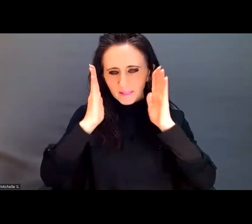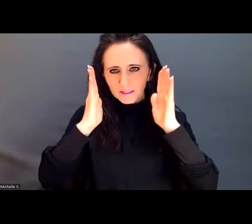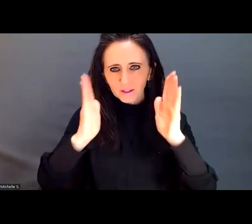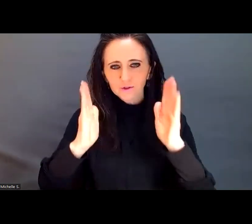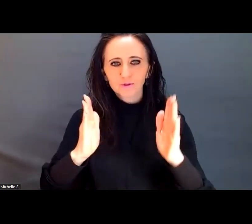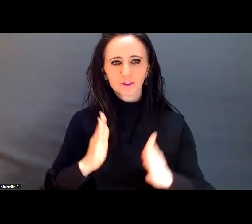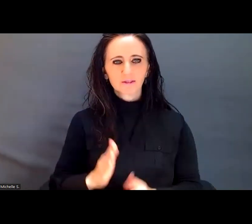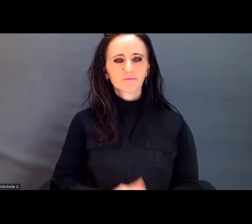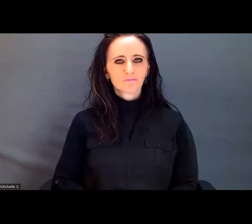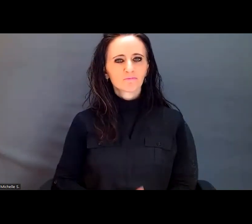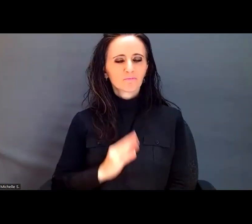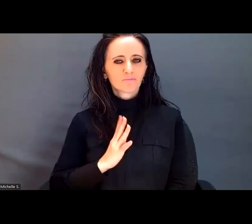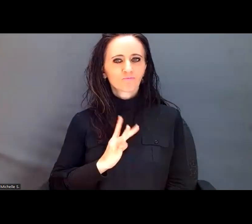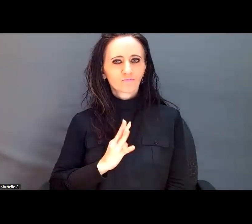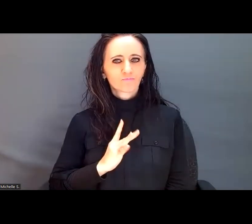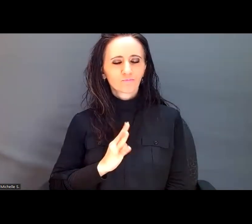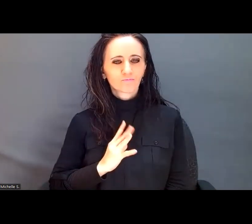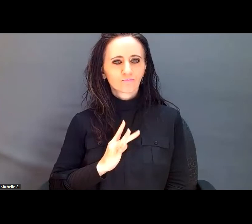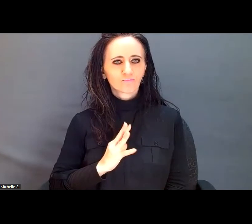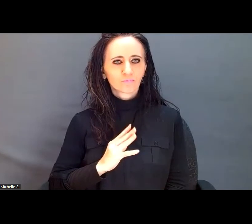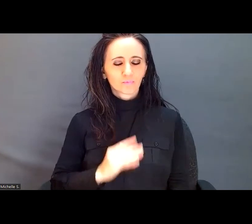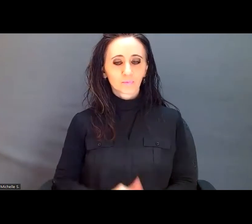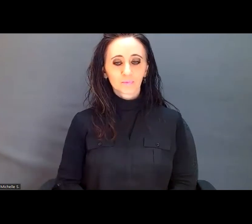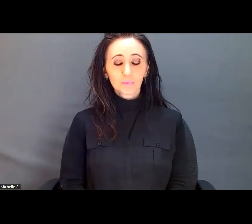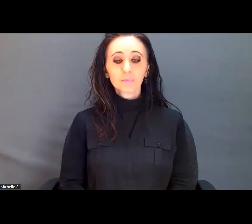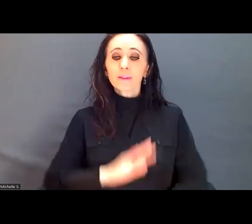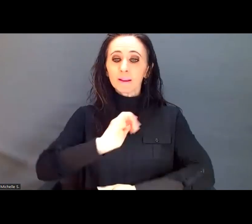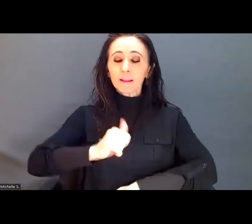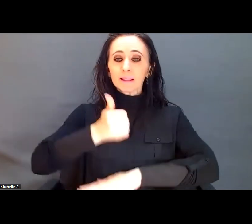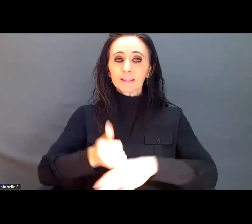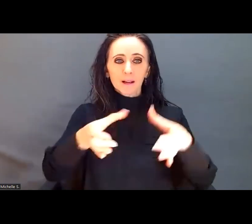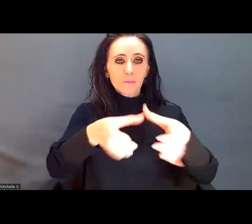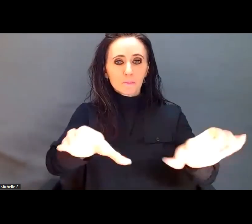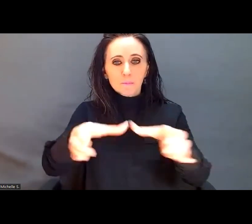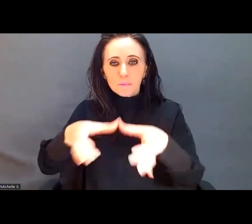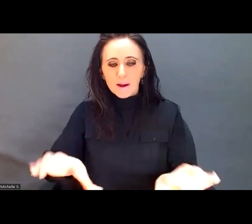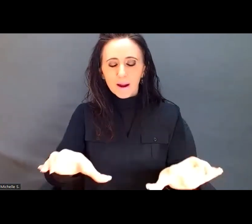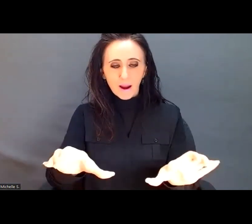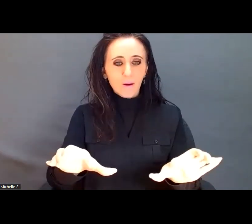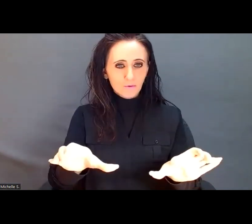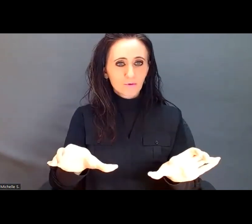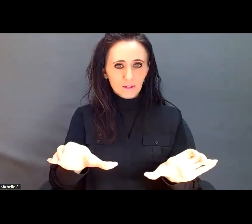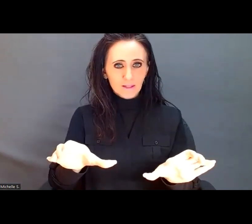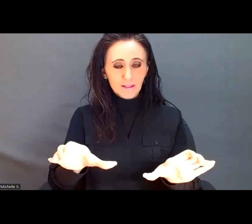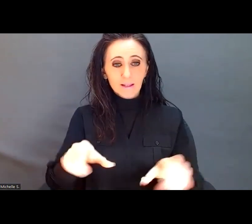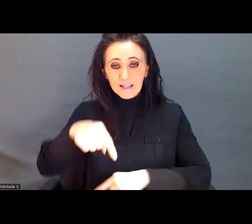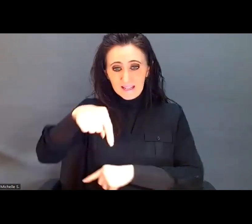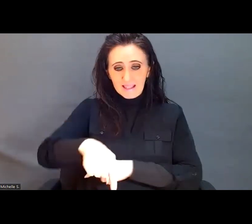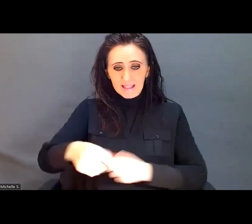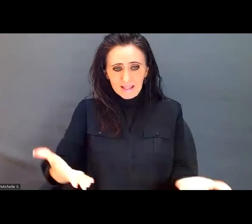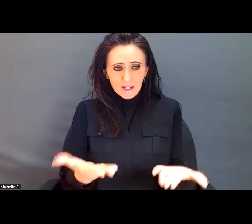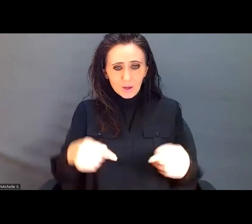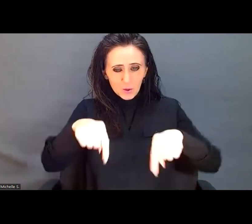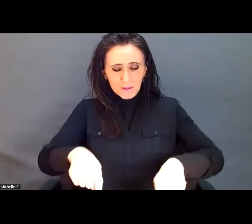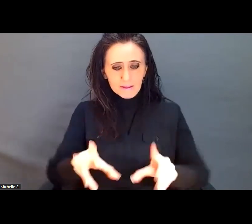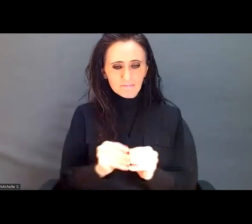job. Get people in breakout rooms. In this context here for the conference, we're not doing breakout rooms. In